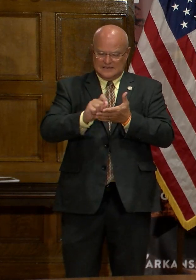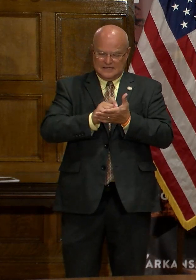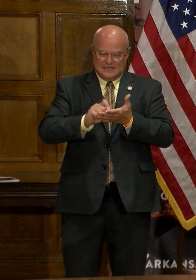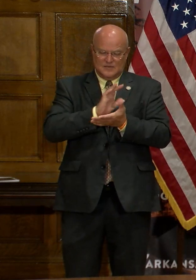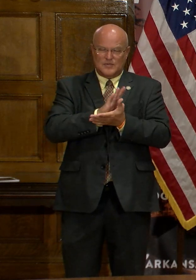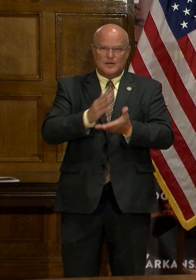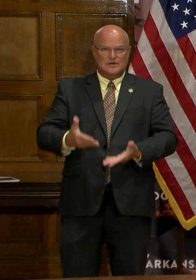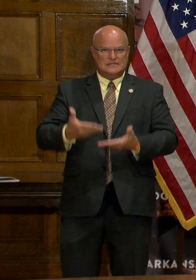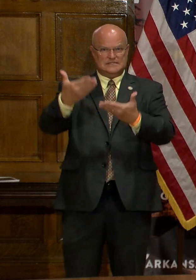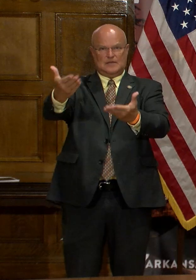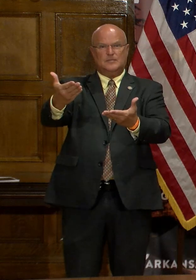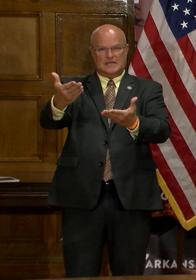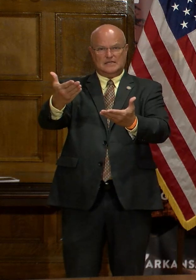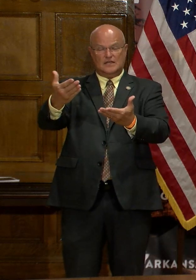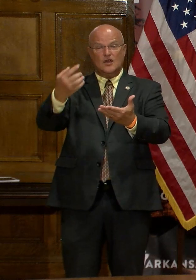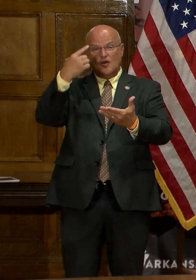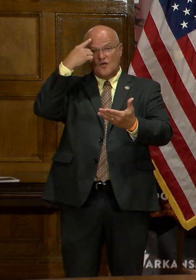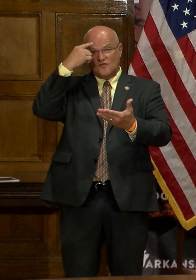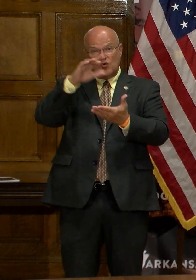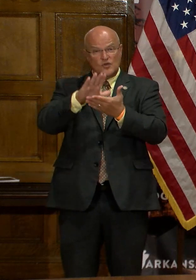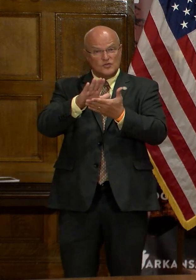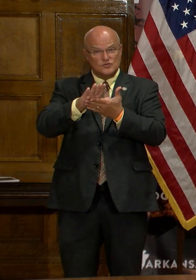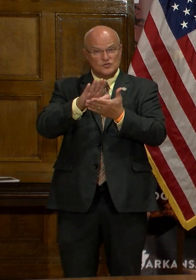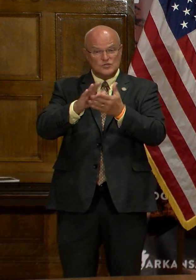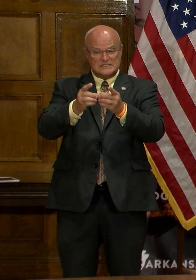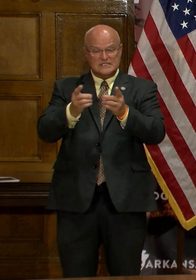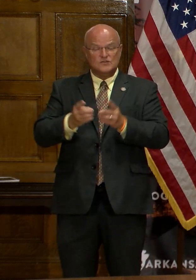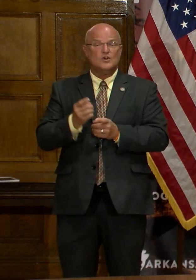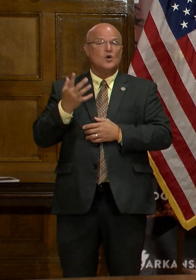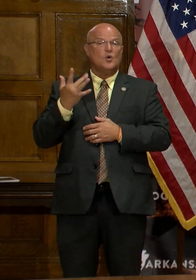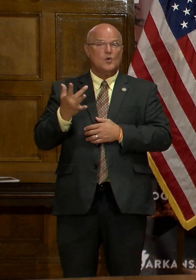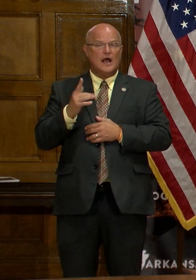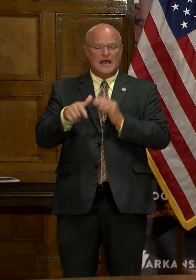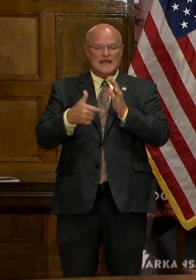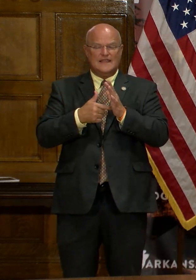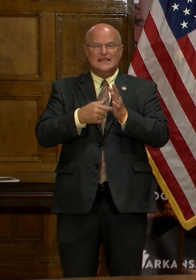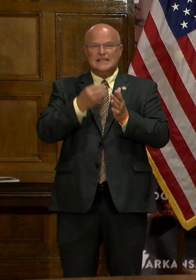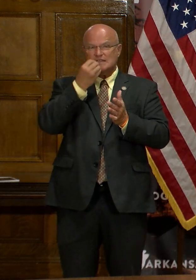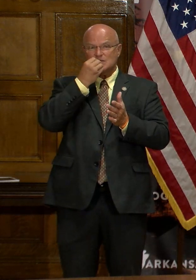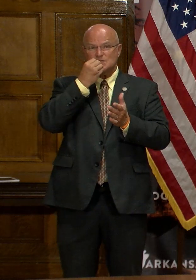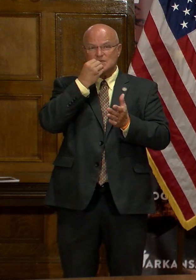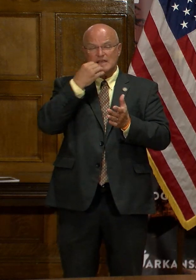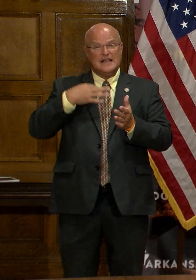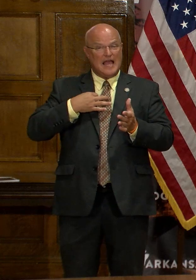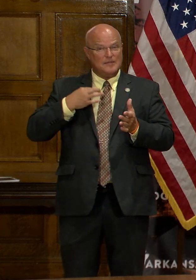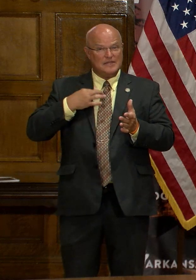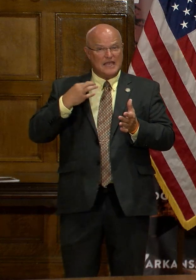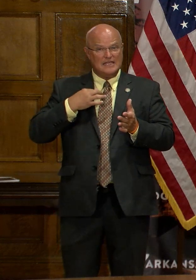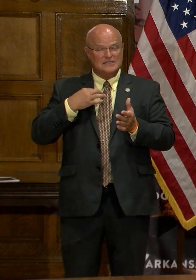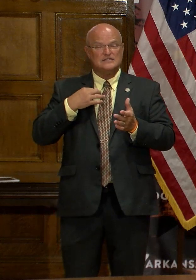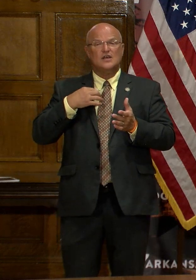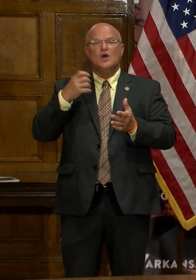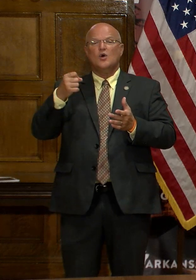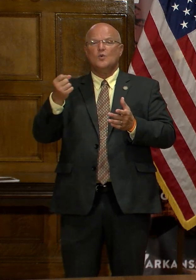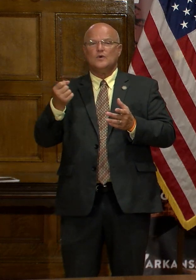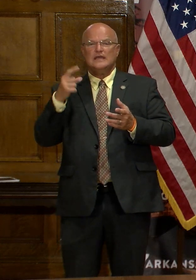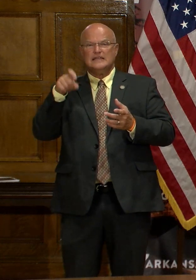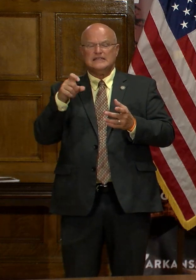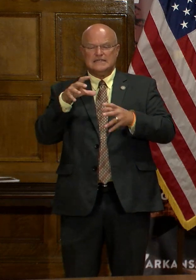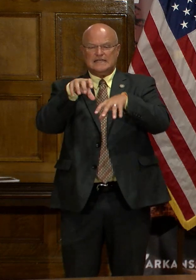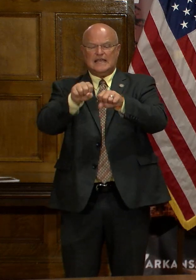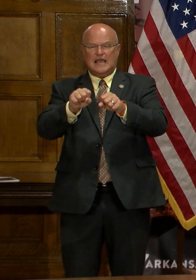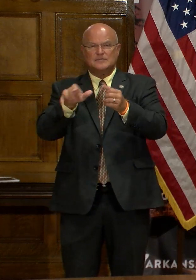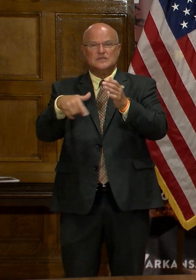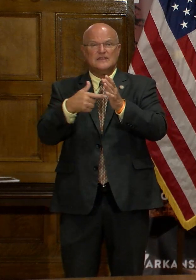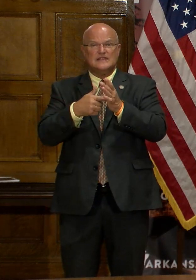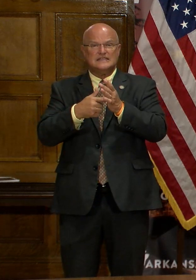meal applications to their local schools, because these meal applications we need to capture this financial